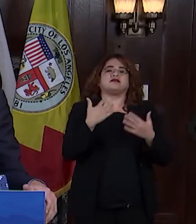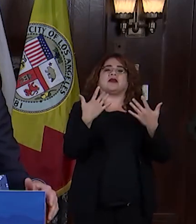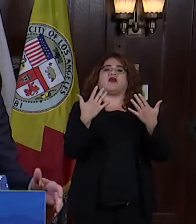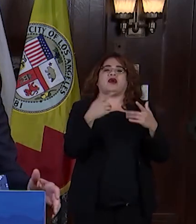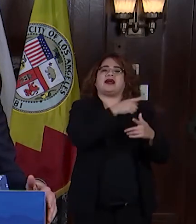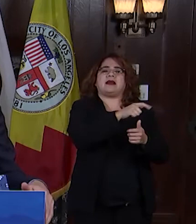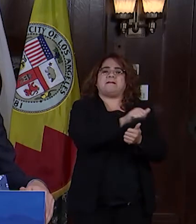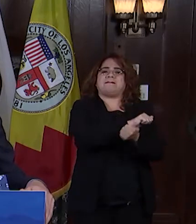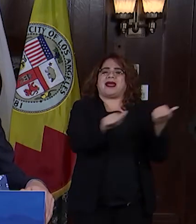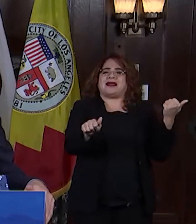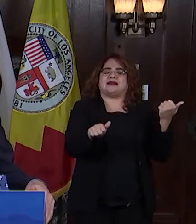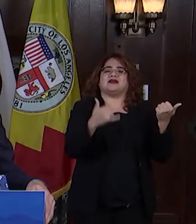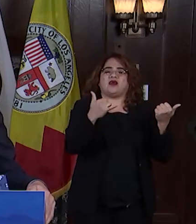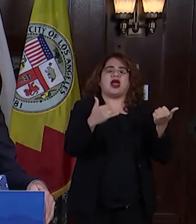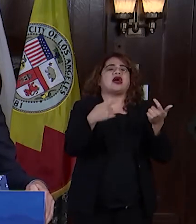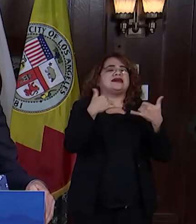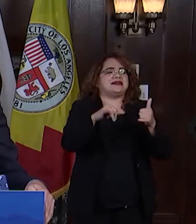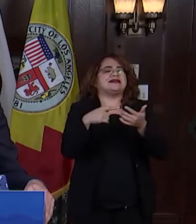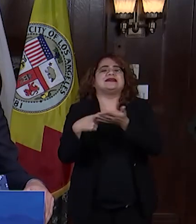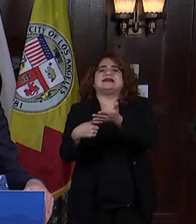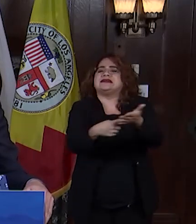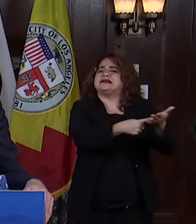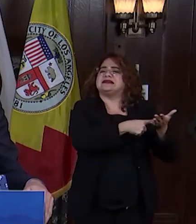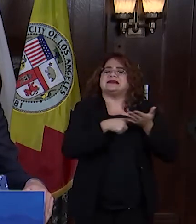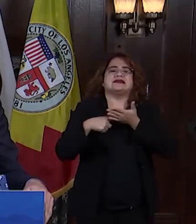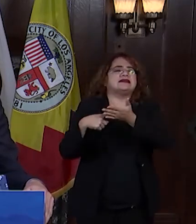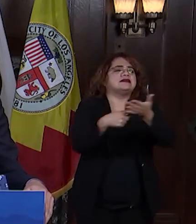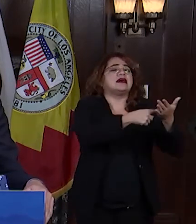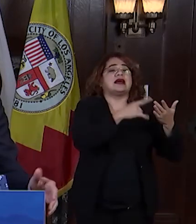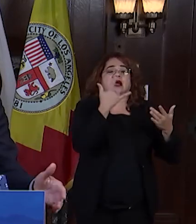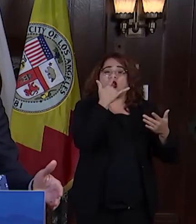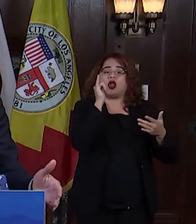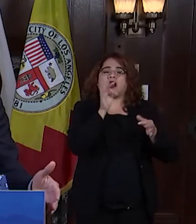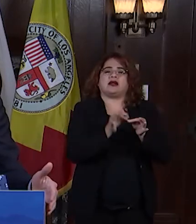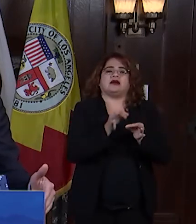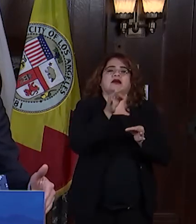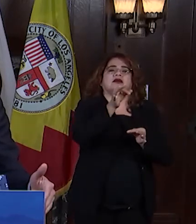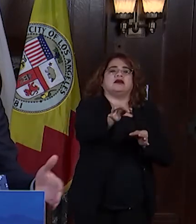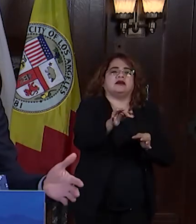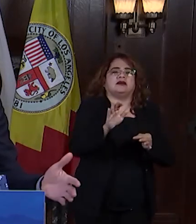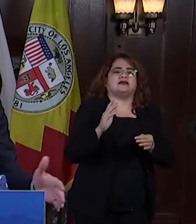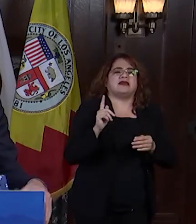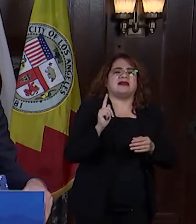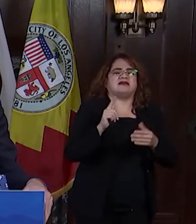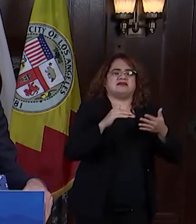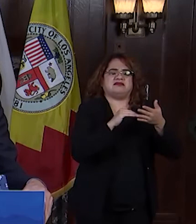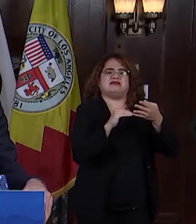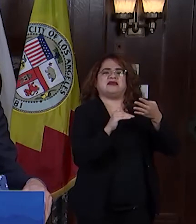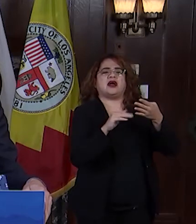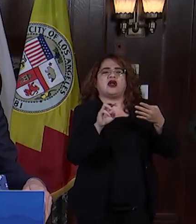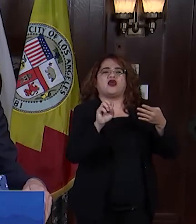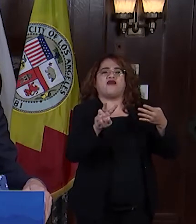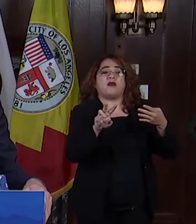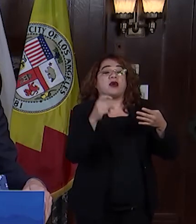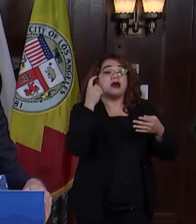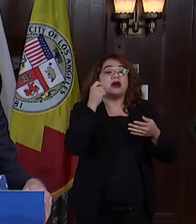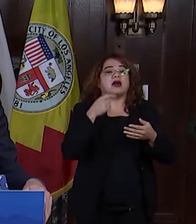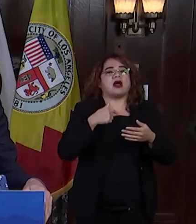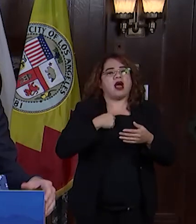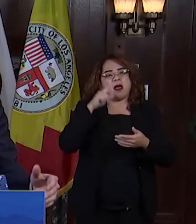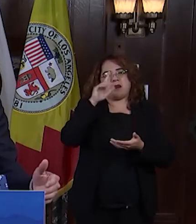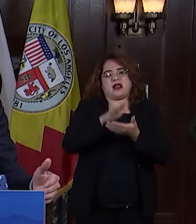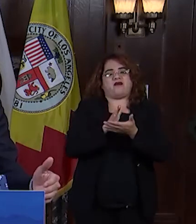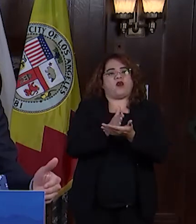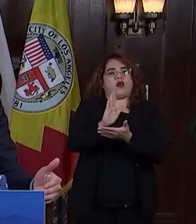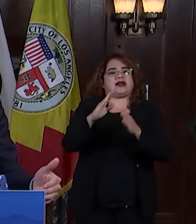know there's been some back and forth and it's been put off until late November. I fundamentally believe, as I've stated before, in a right to housing. I